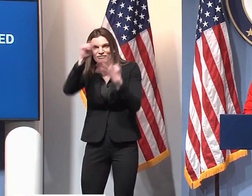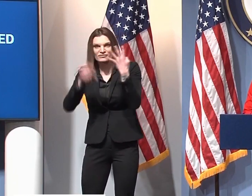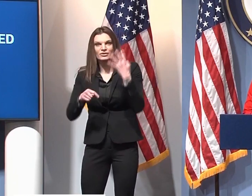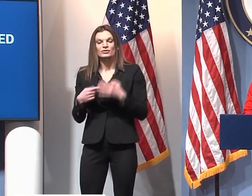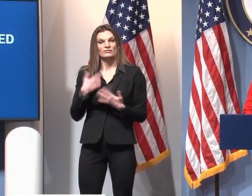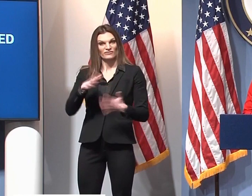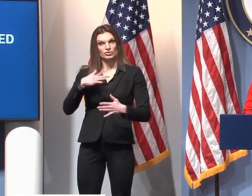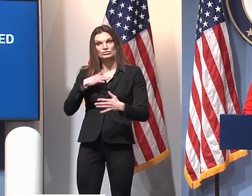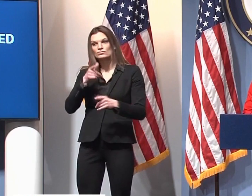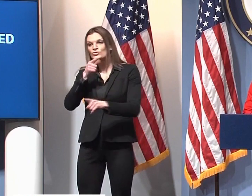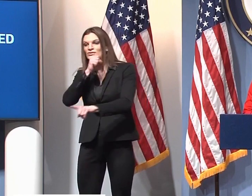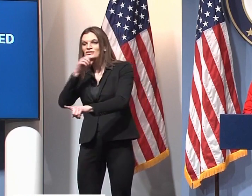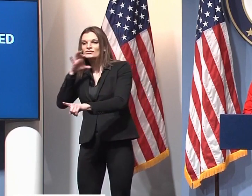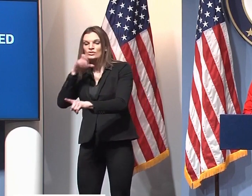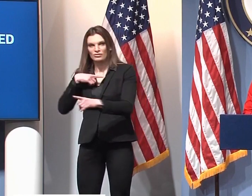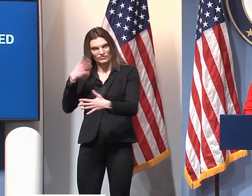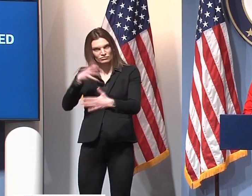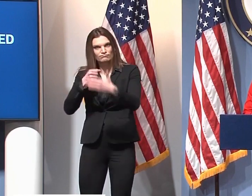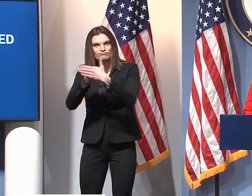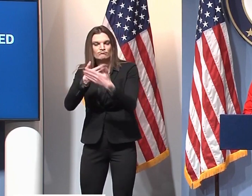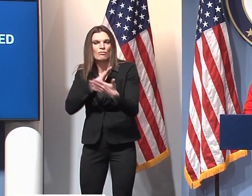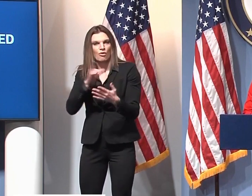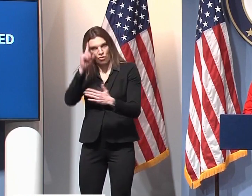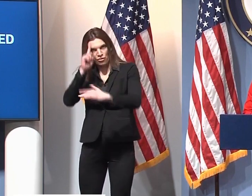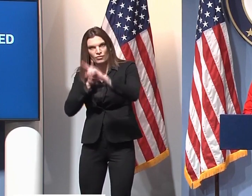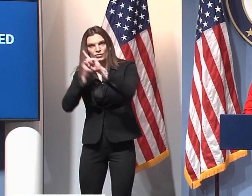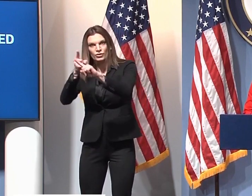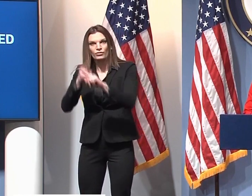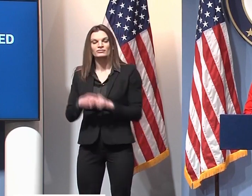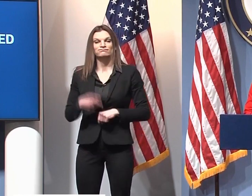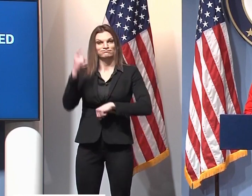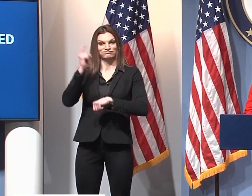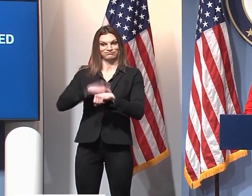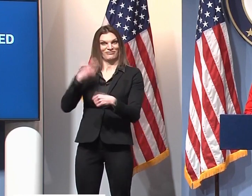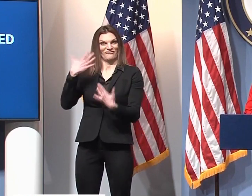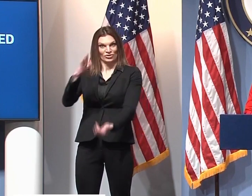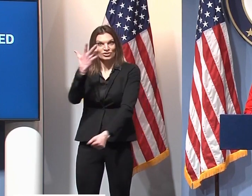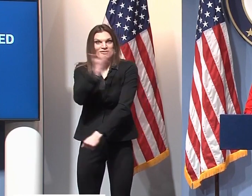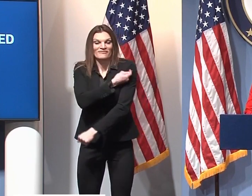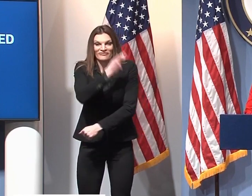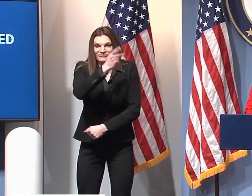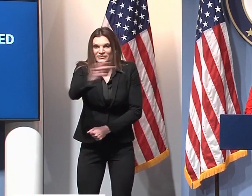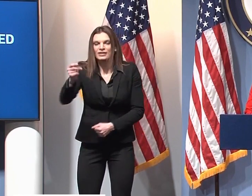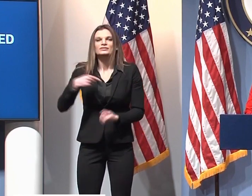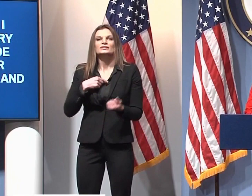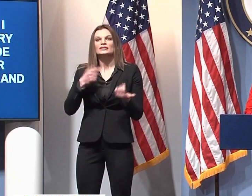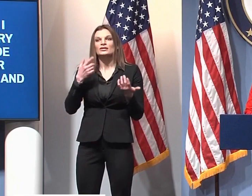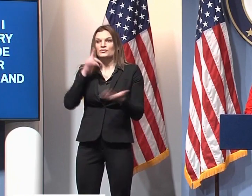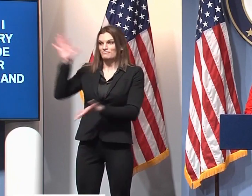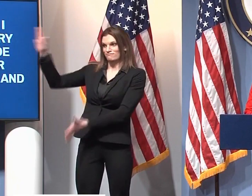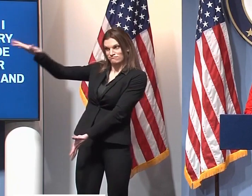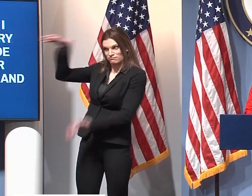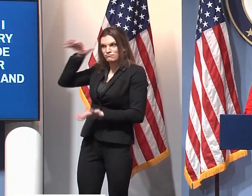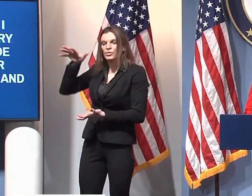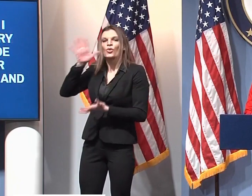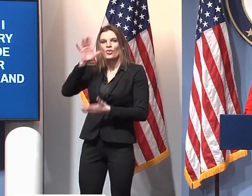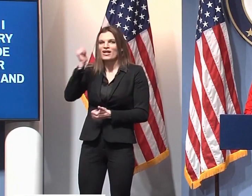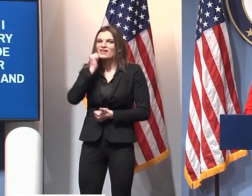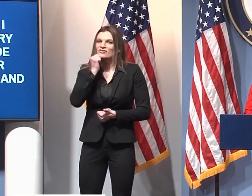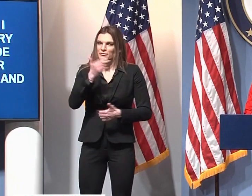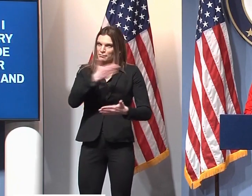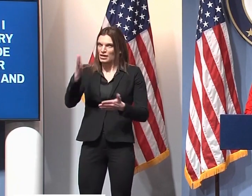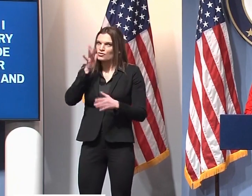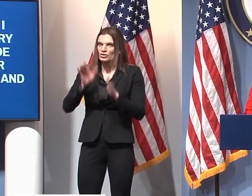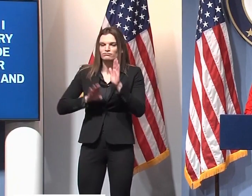goal on several occasions. Once we get enough vaccines, we will hit it every day. It has now been 22 days since I announced